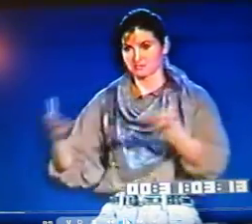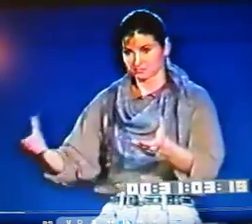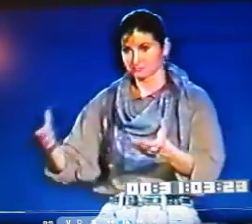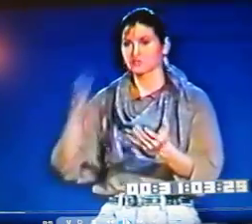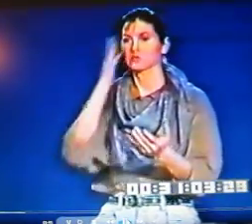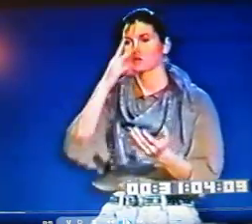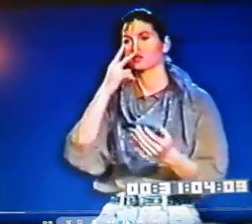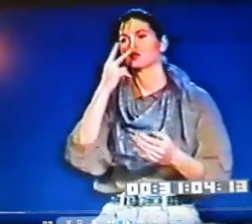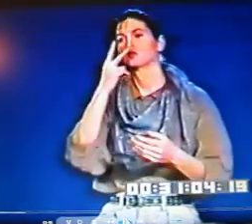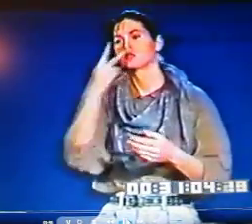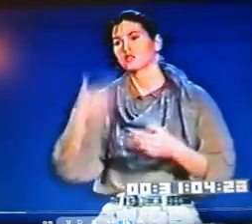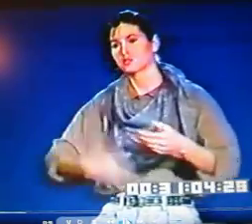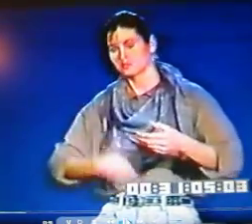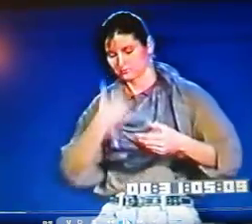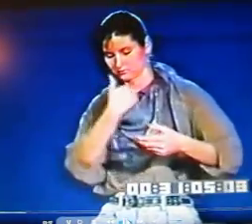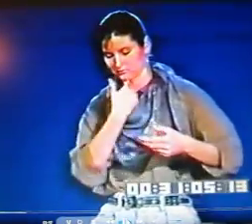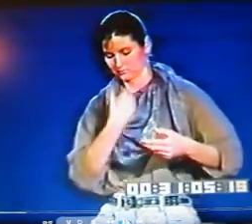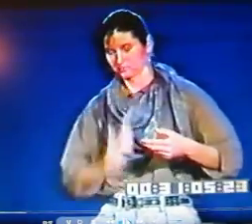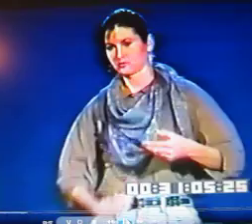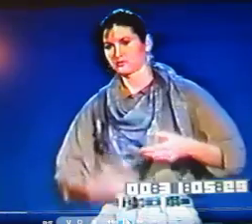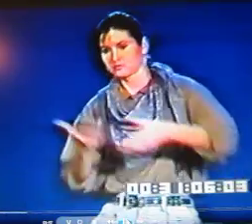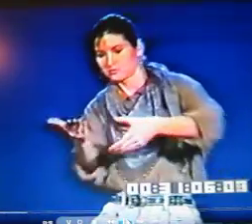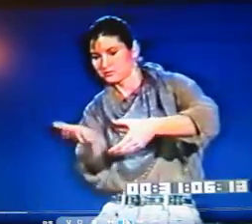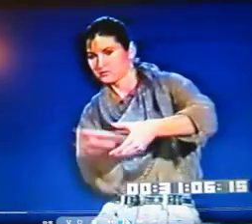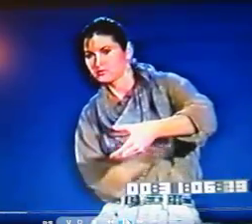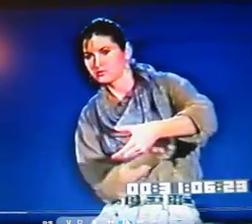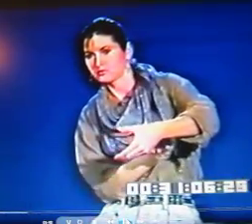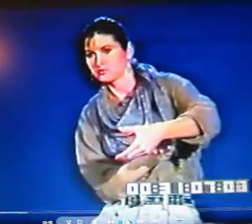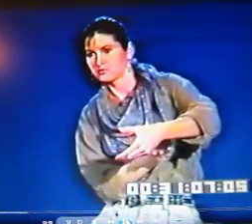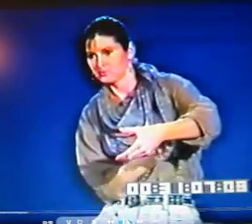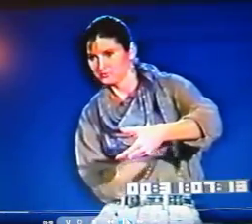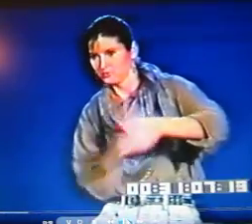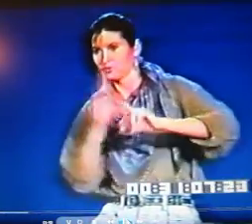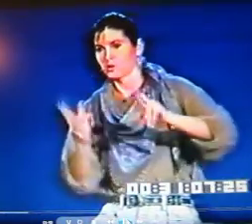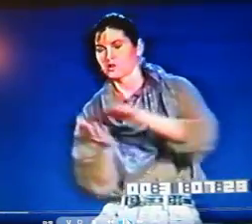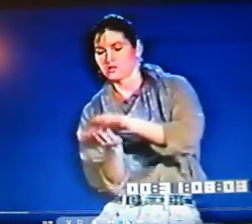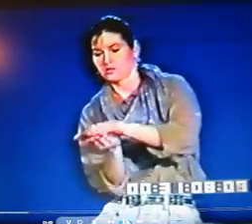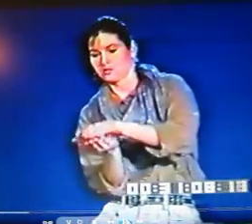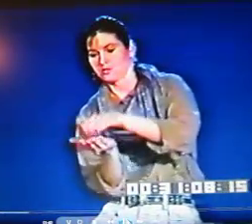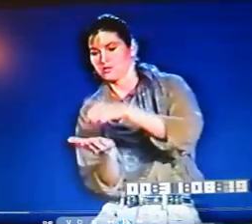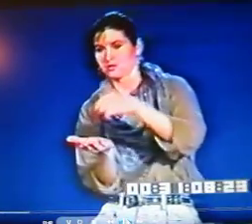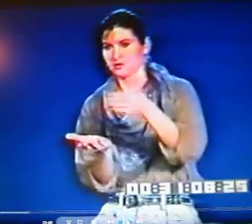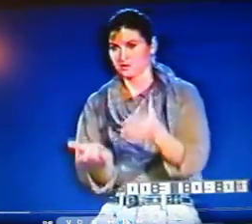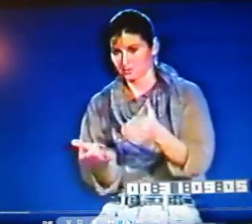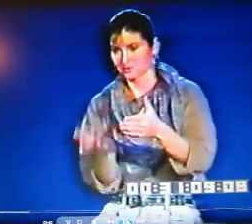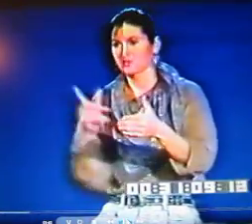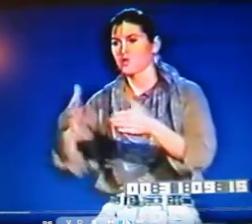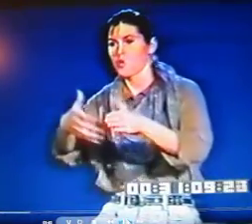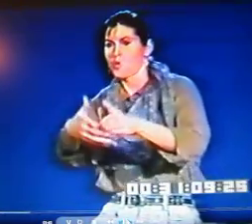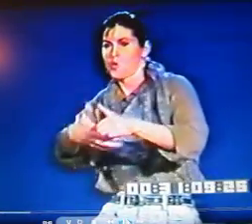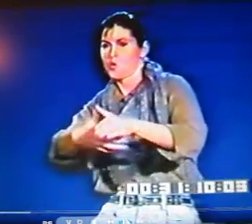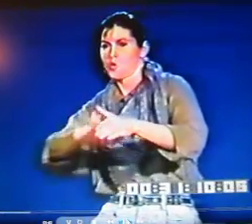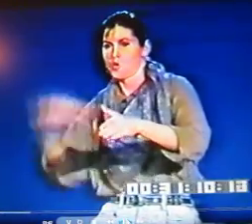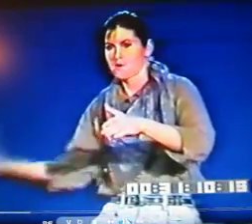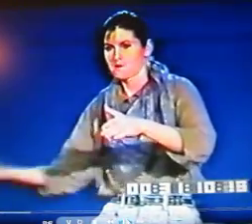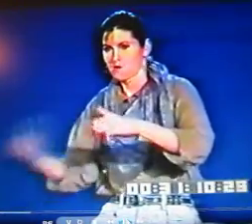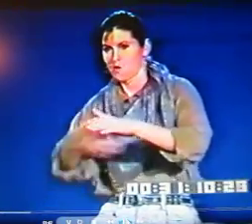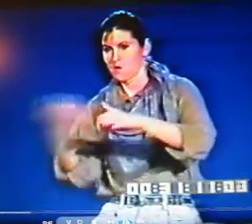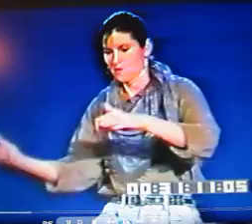fish. We're going to make an incision right down the middle of the fish and open it in half. And we need to clean